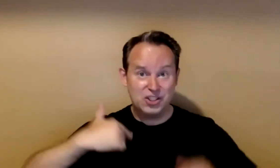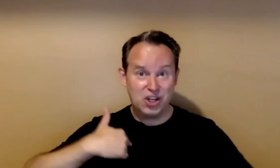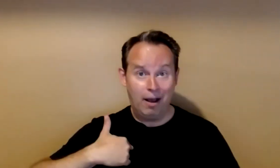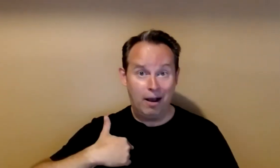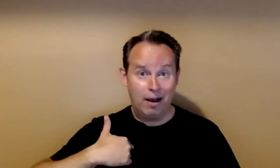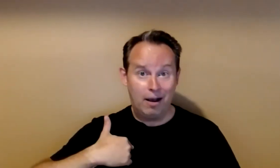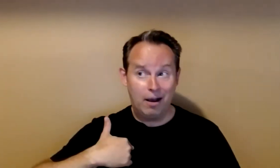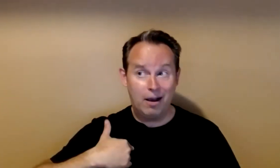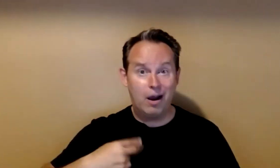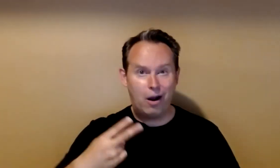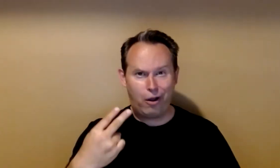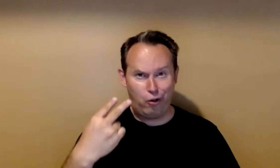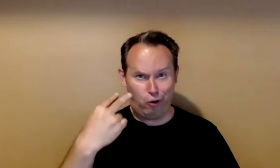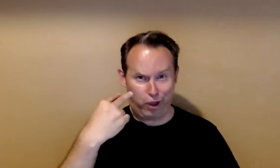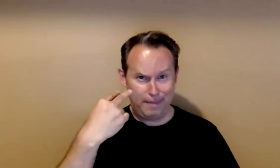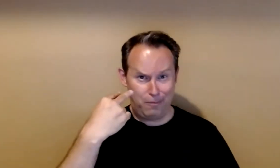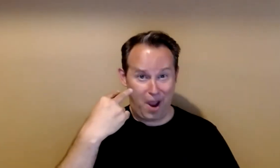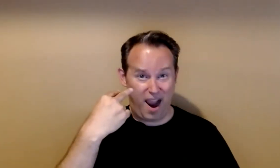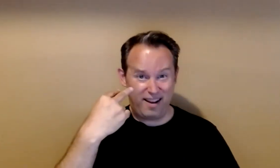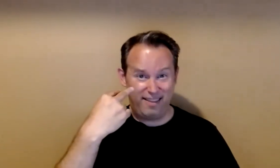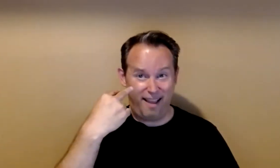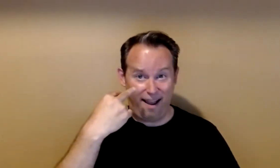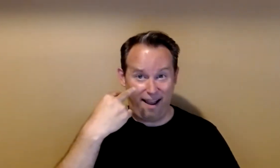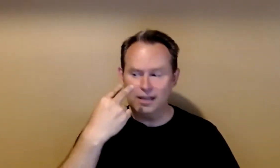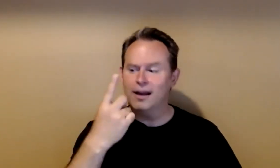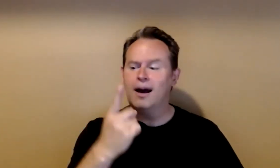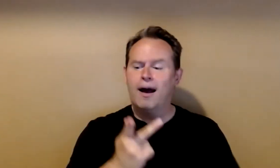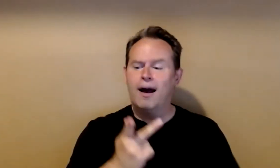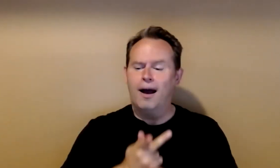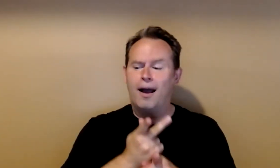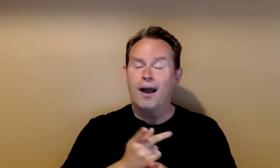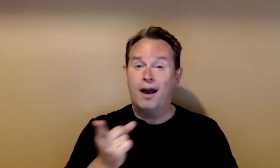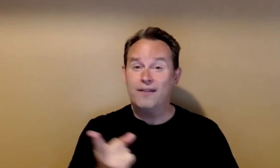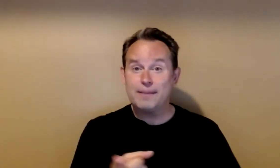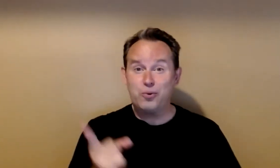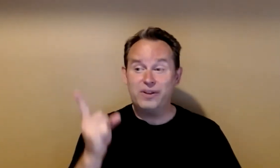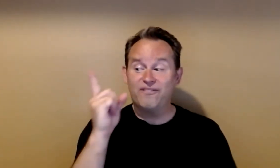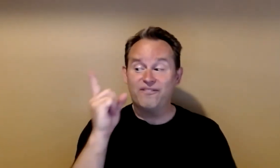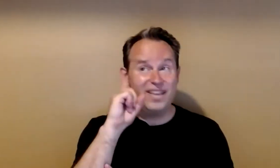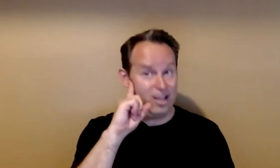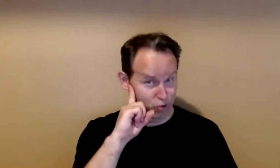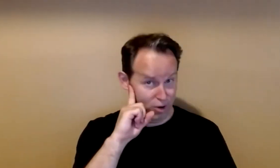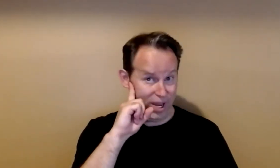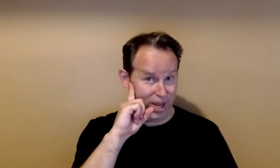get my attention. Looking me right in the eyes, she carefully brought her finger up to her